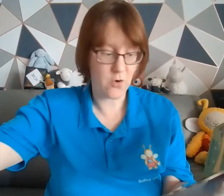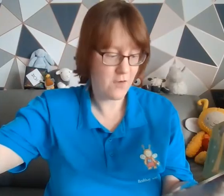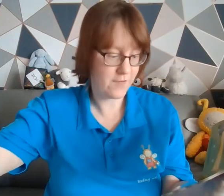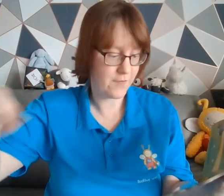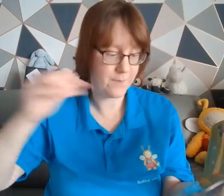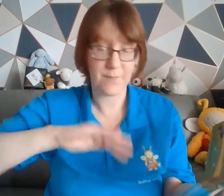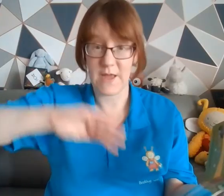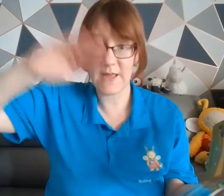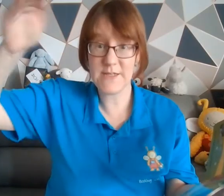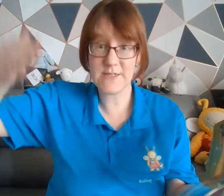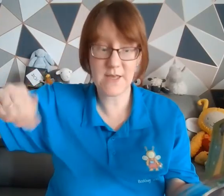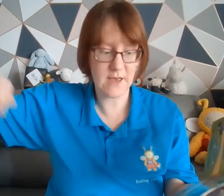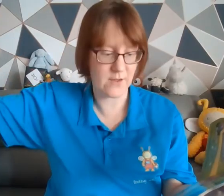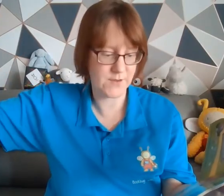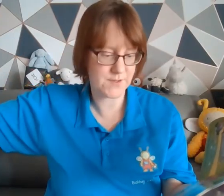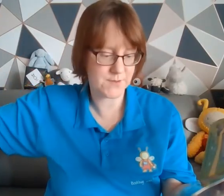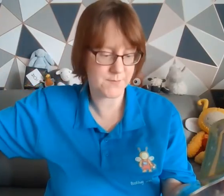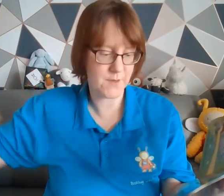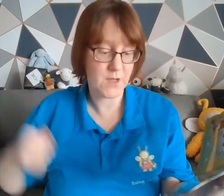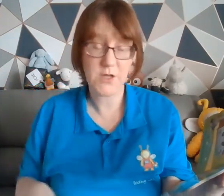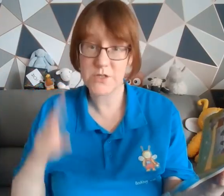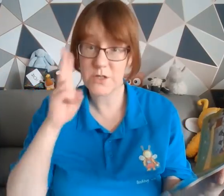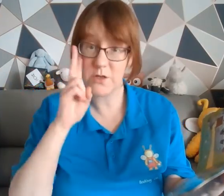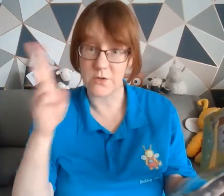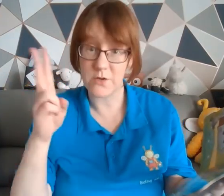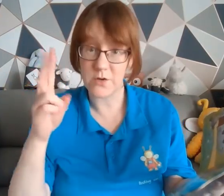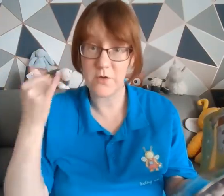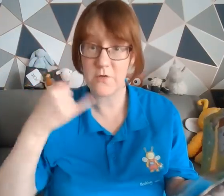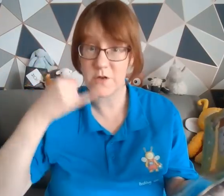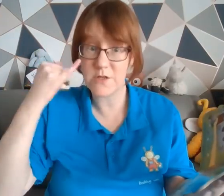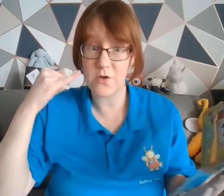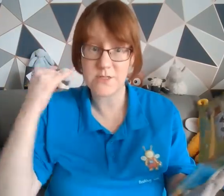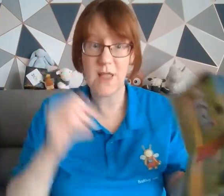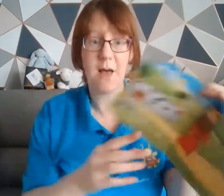off into the hills to look for his lost lamb.